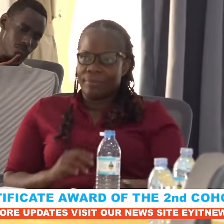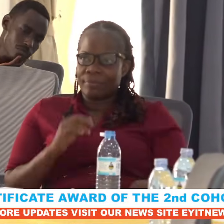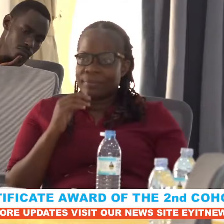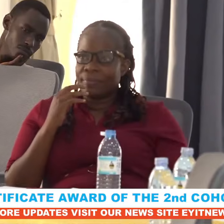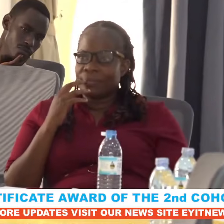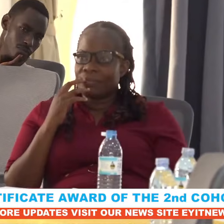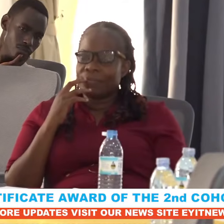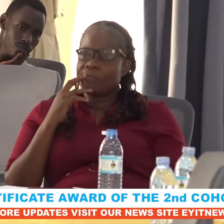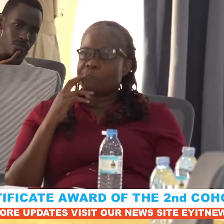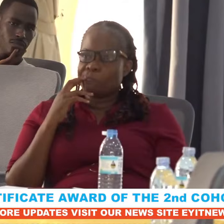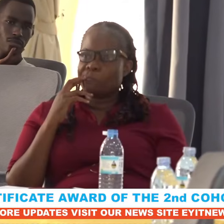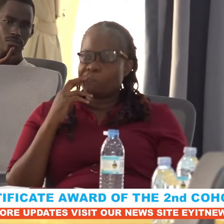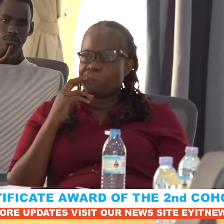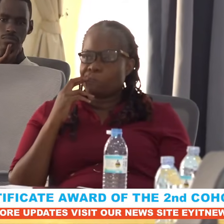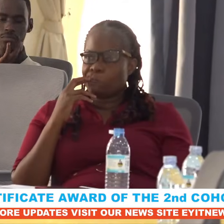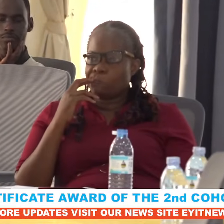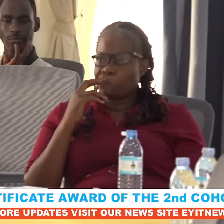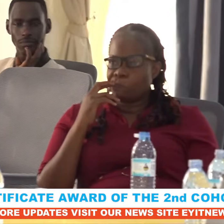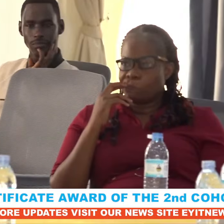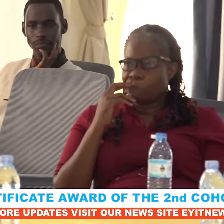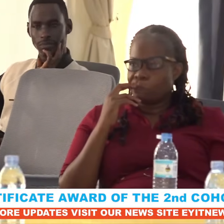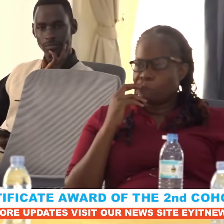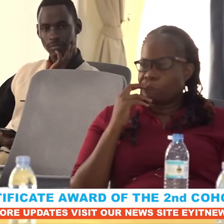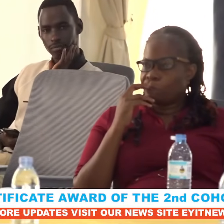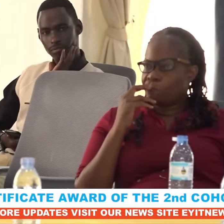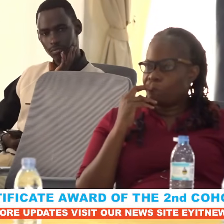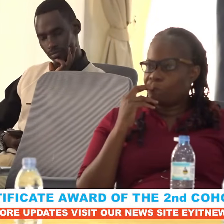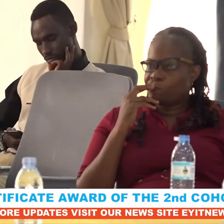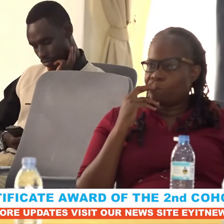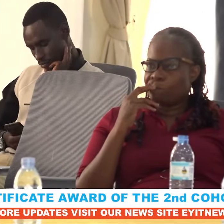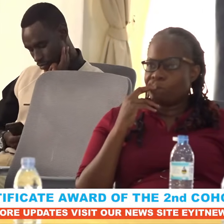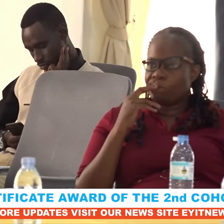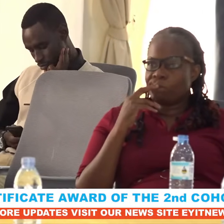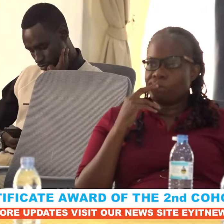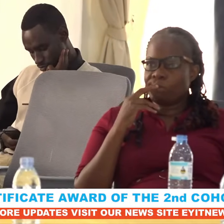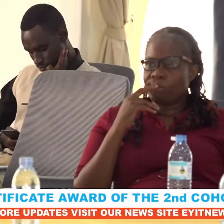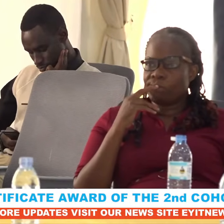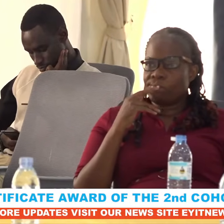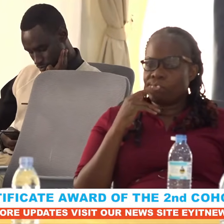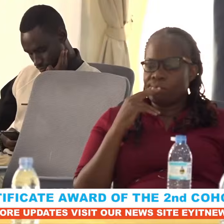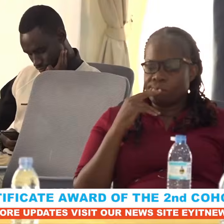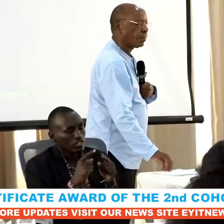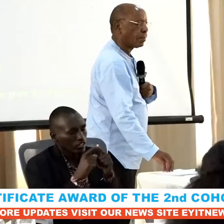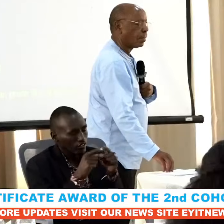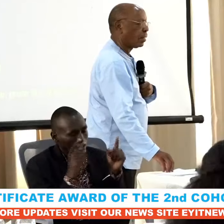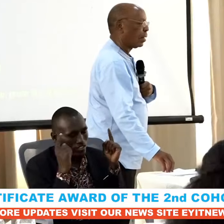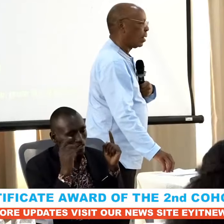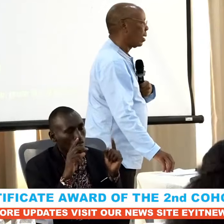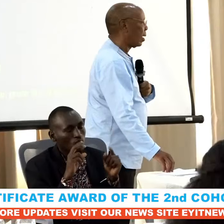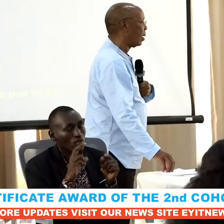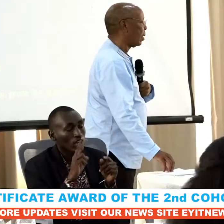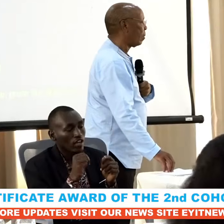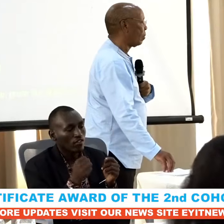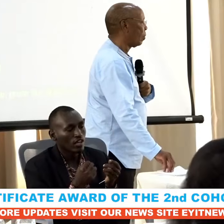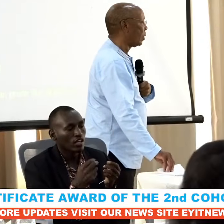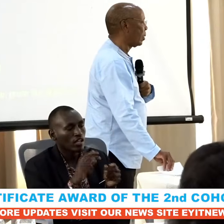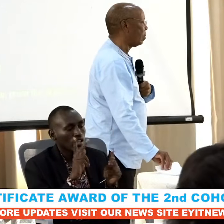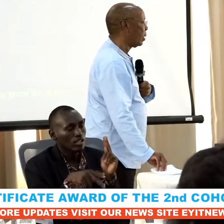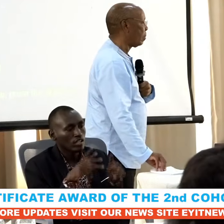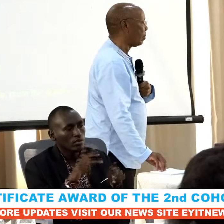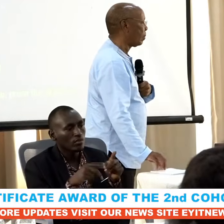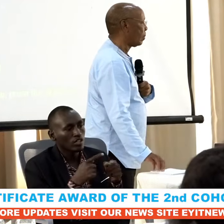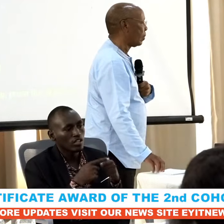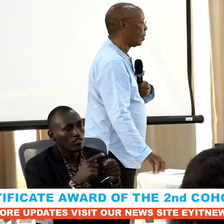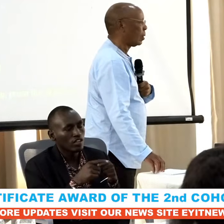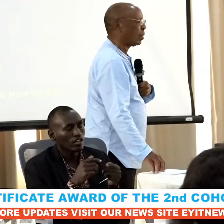specialized trainings in those areas. So as a university, we are not short of resources, and therefore we still